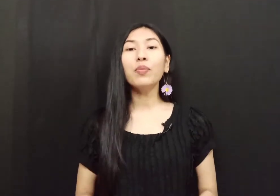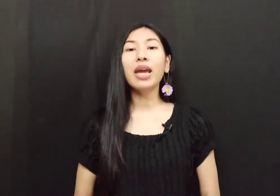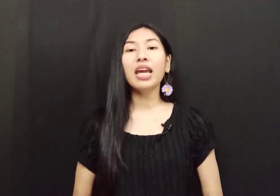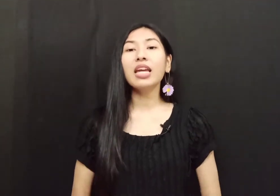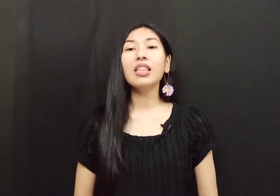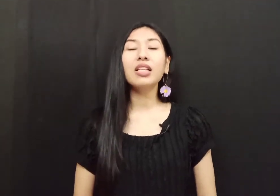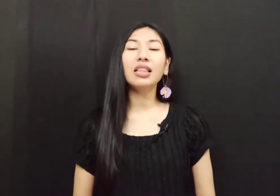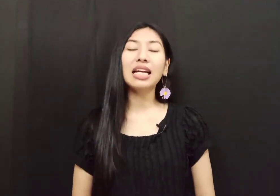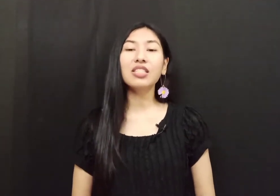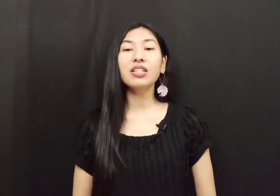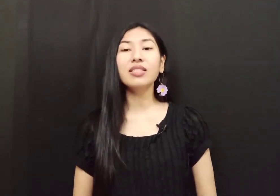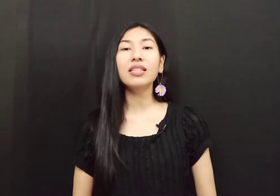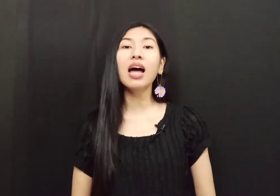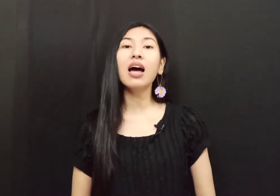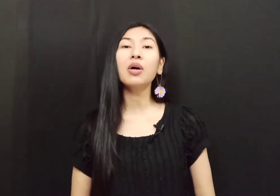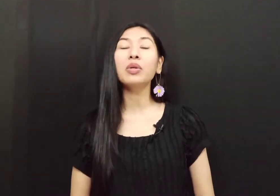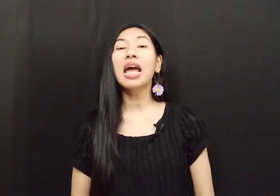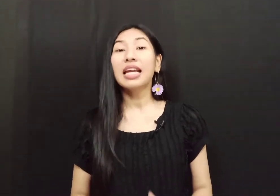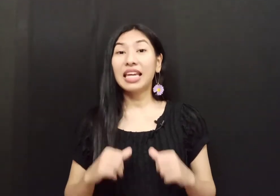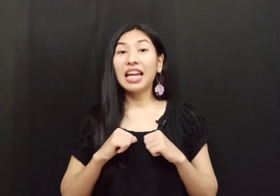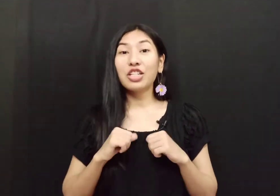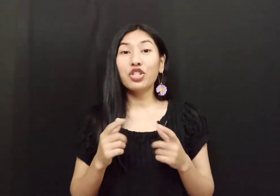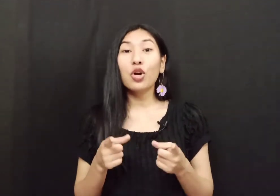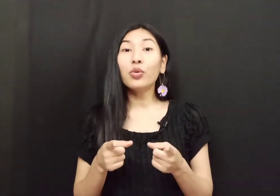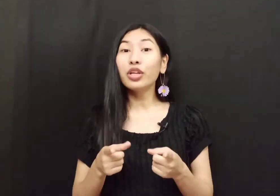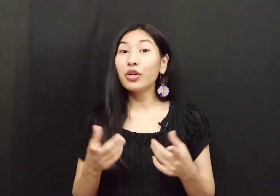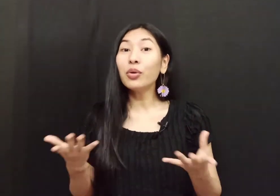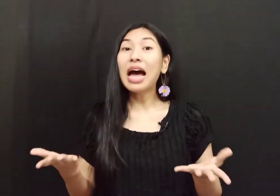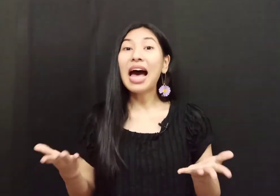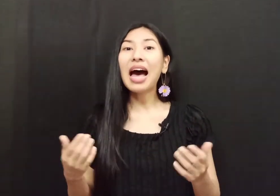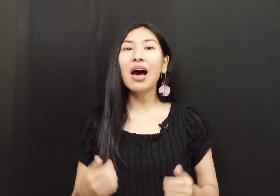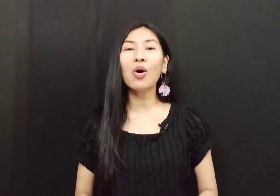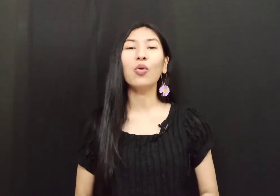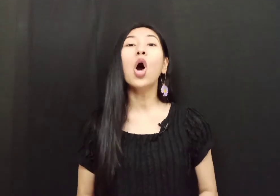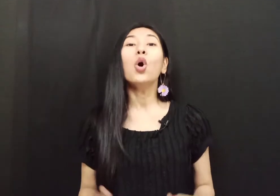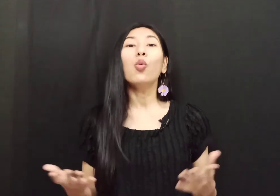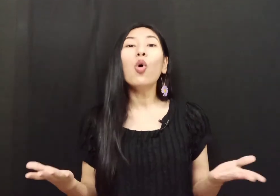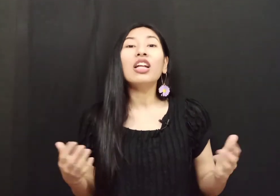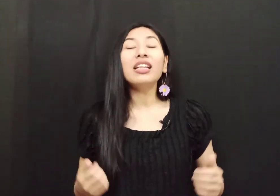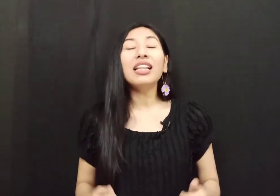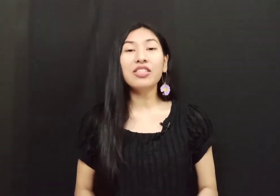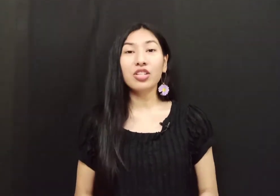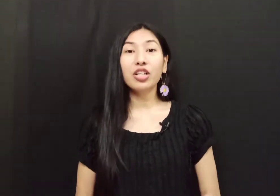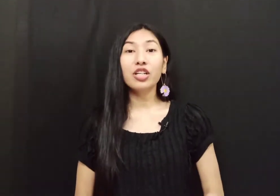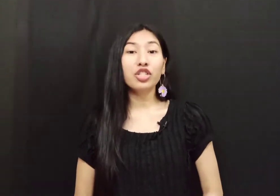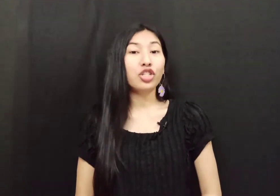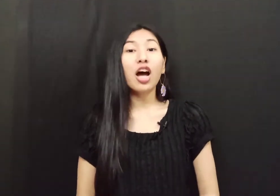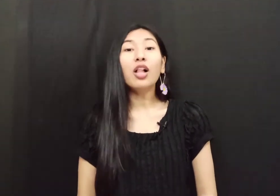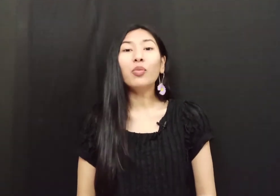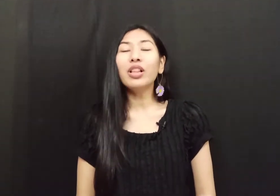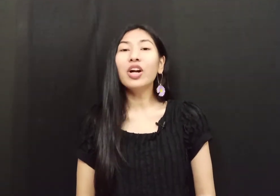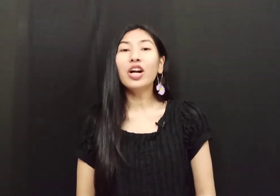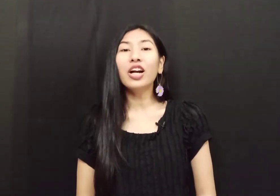you make the letter sound? Can I show you how? What letter shall we